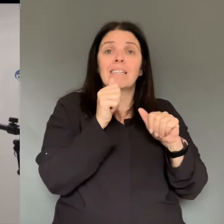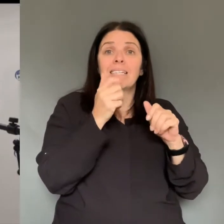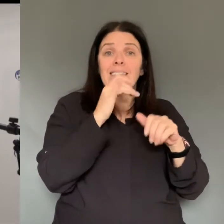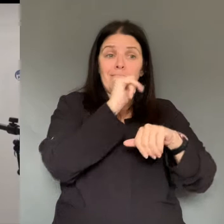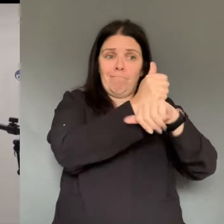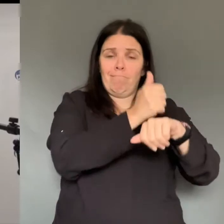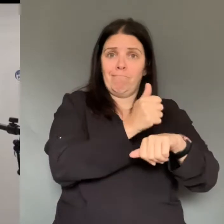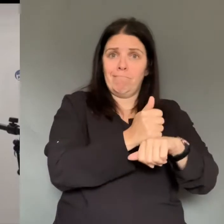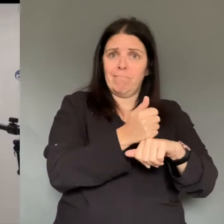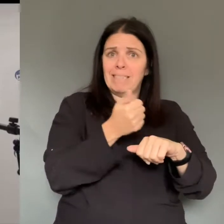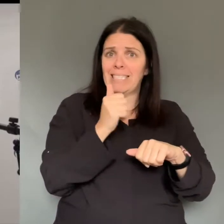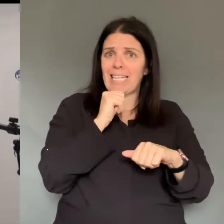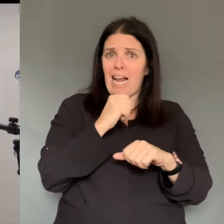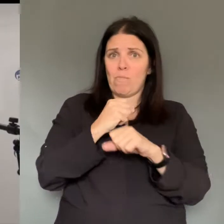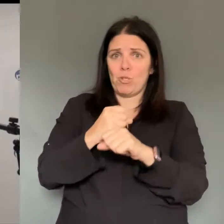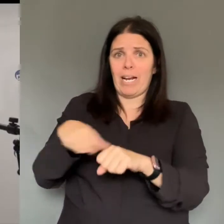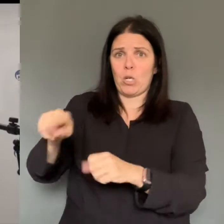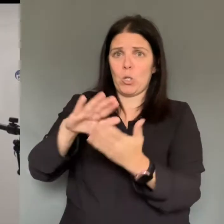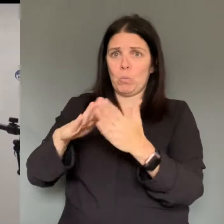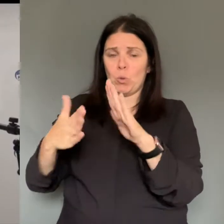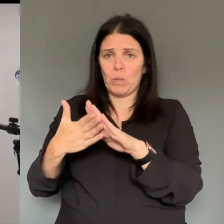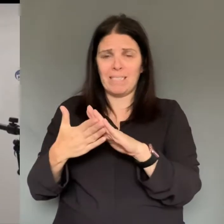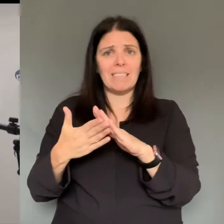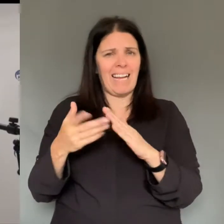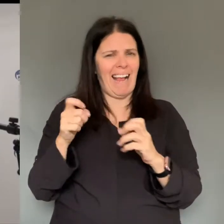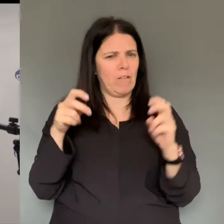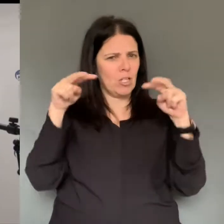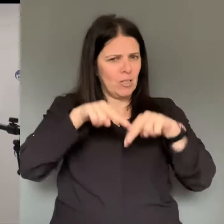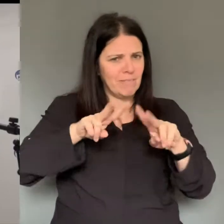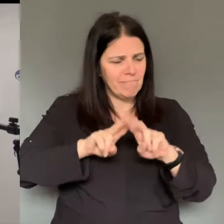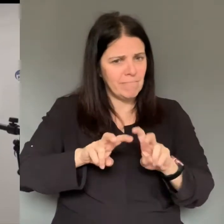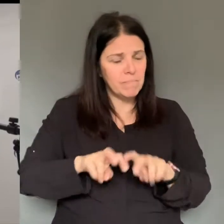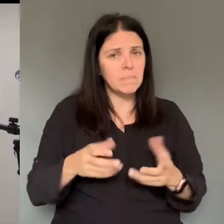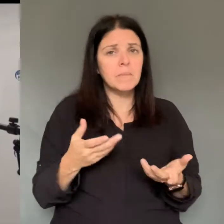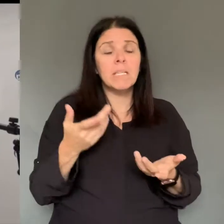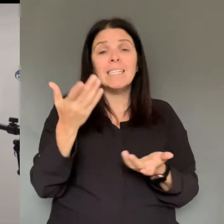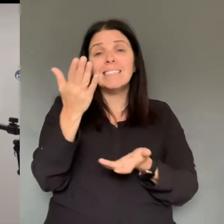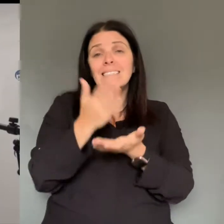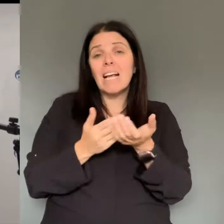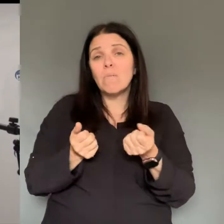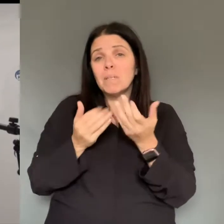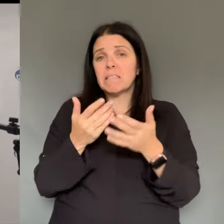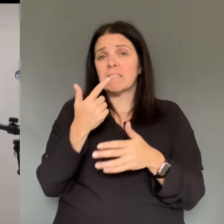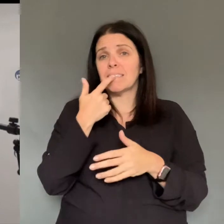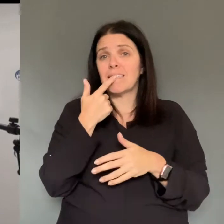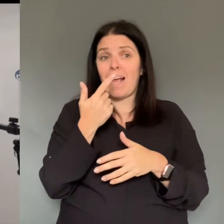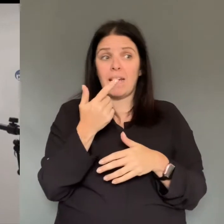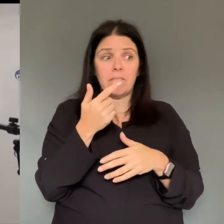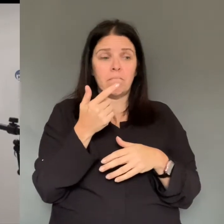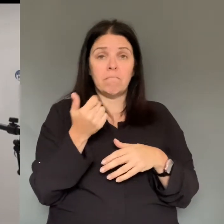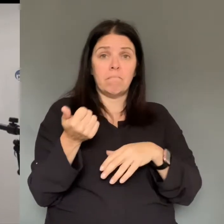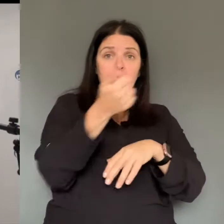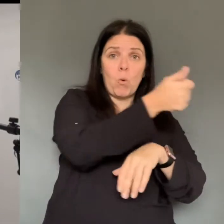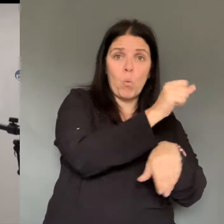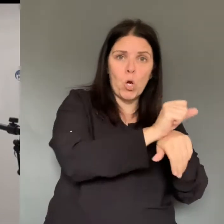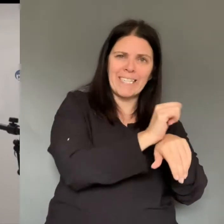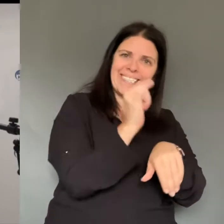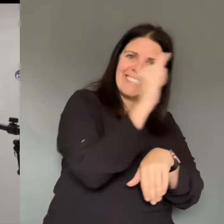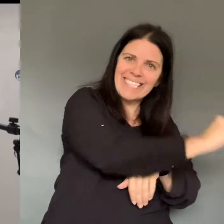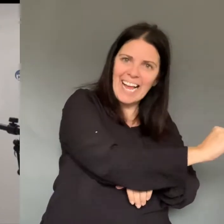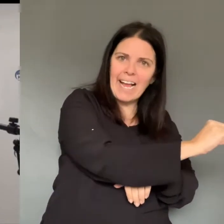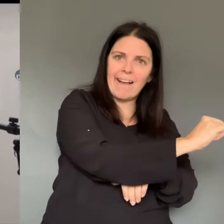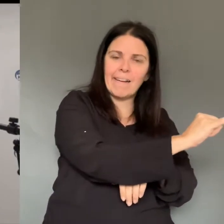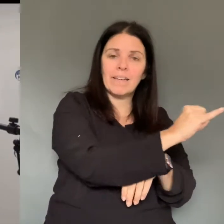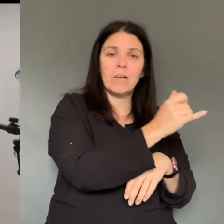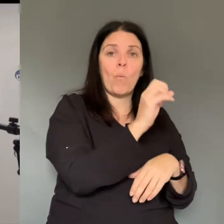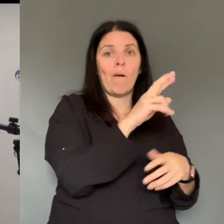then they're coming back. So basically what we are saying is, if you're coming back, basically you're just self-isolating. You are not going outside. You shouldn't go